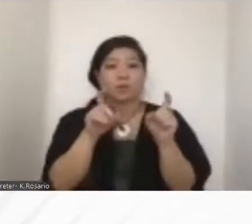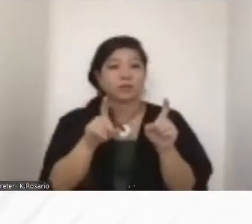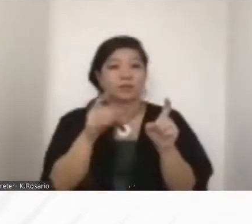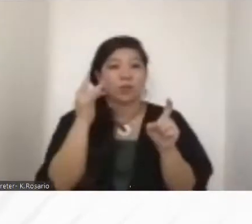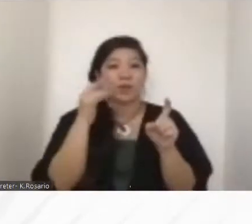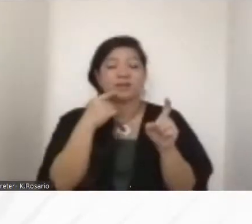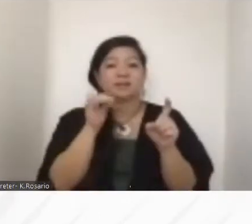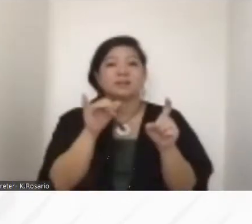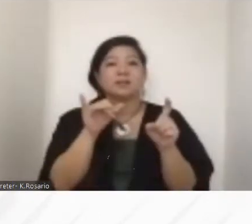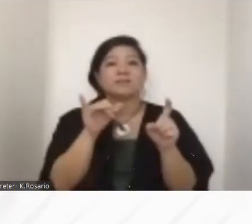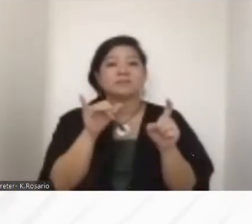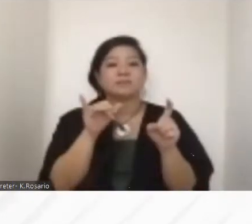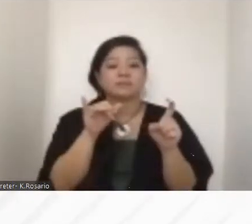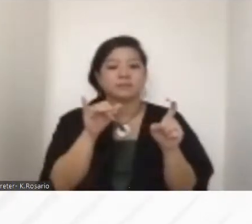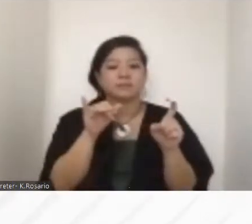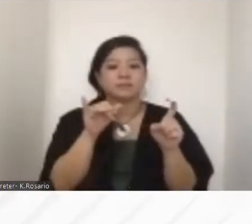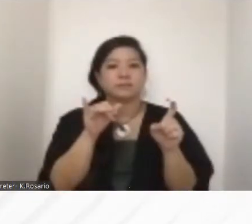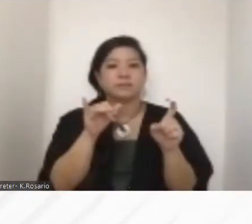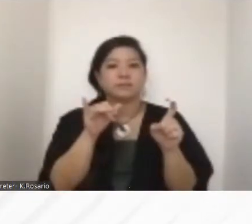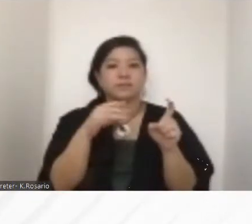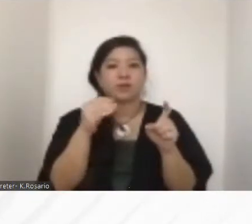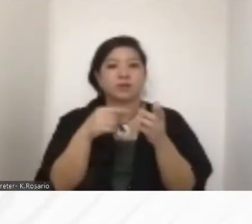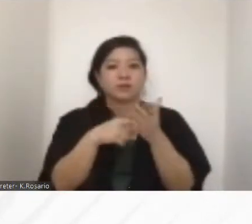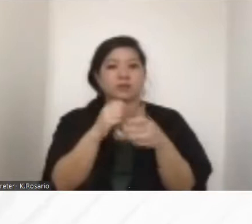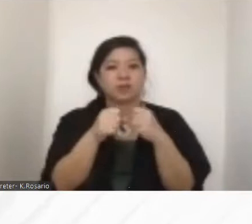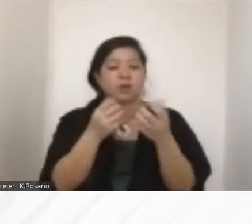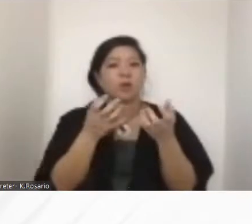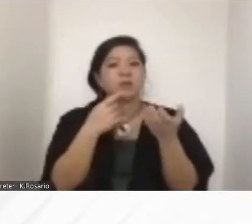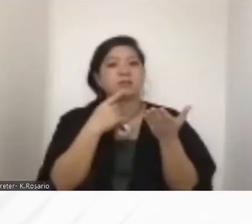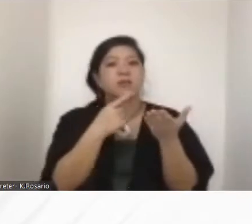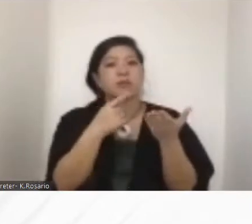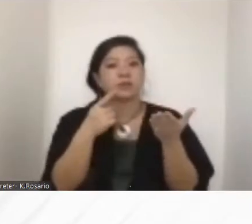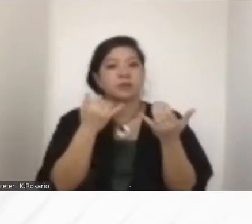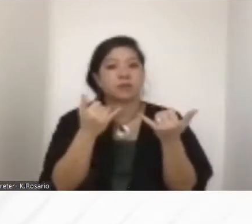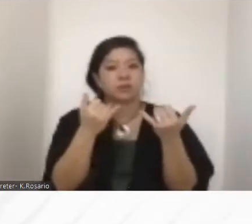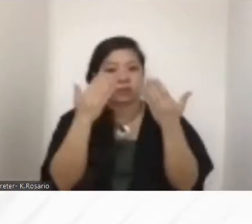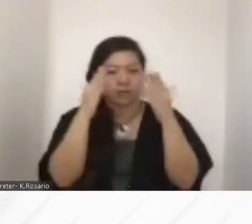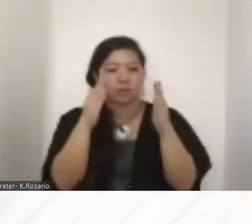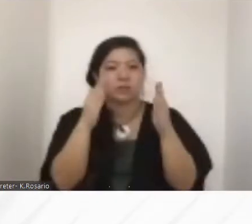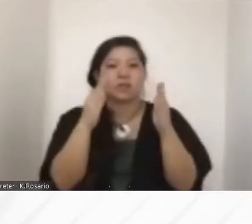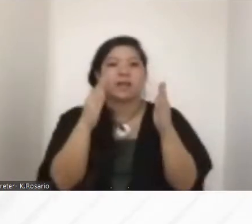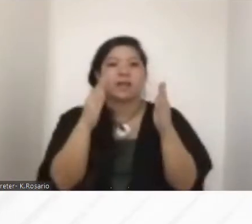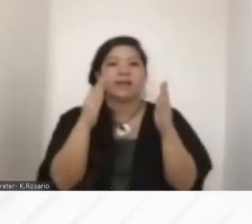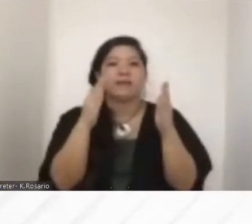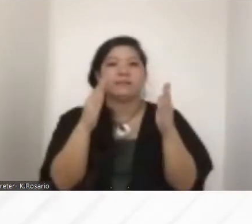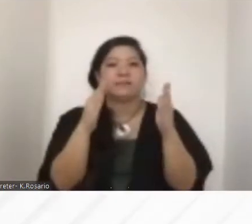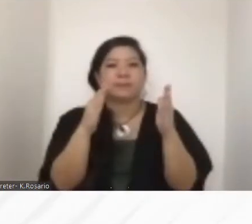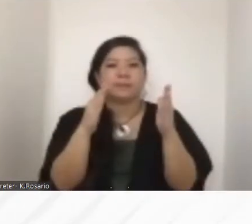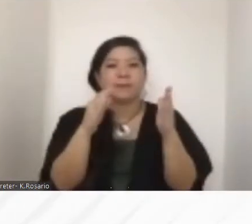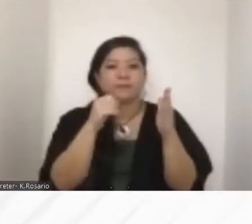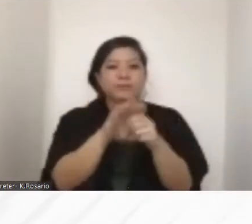of the calls to action that I've put out this year. I want to tell you, as Surgeon General, we are focused on controlling high blood